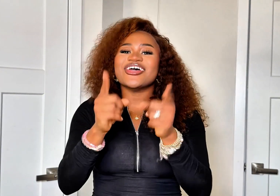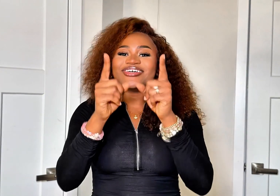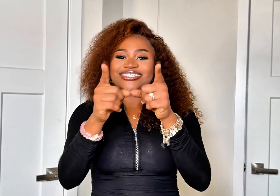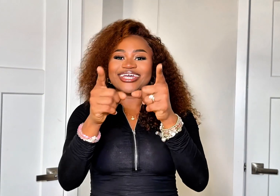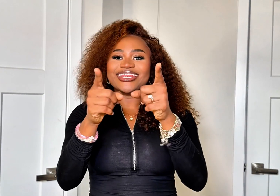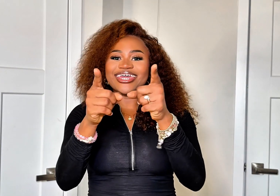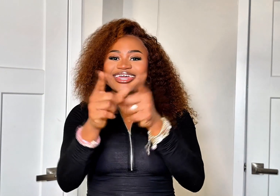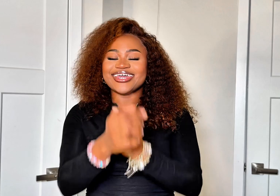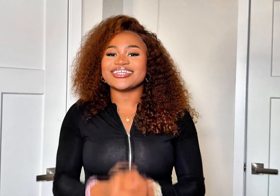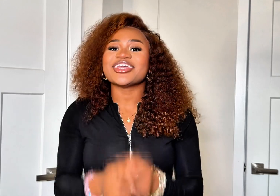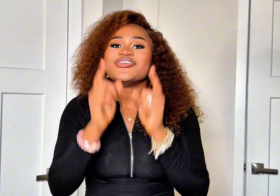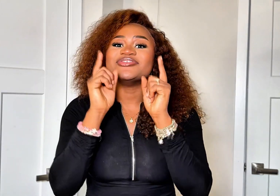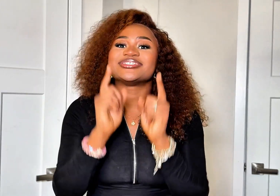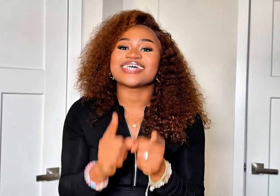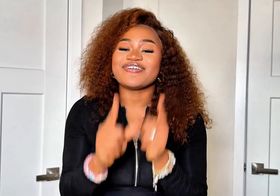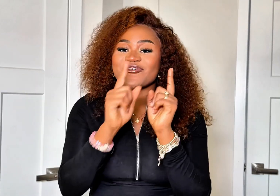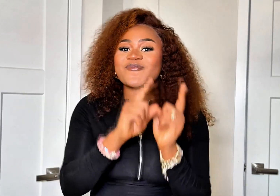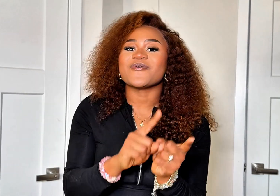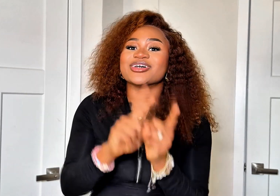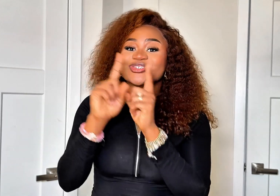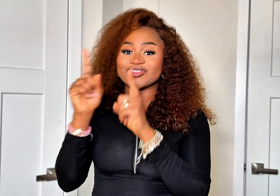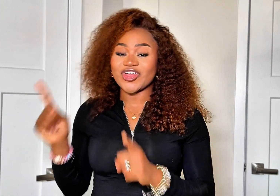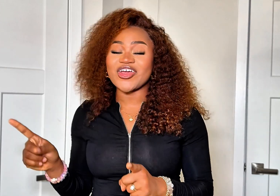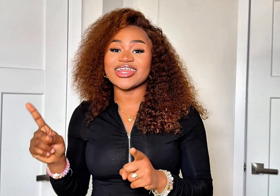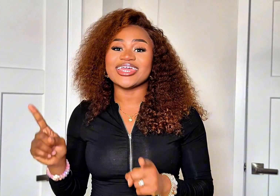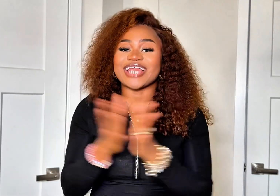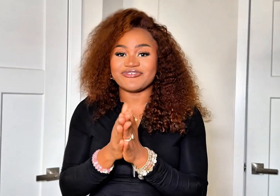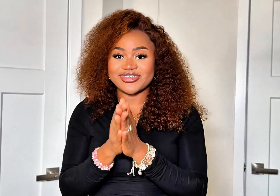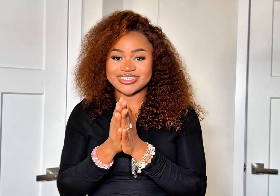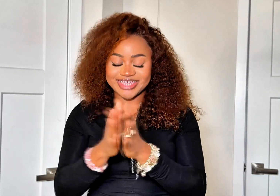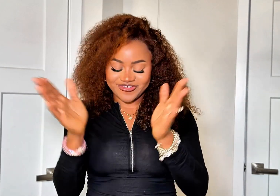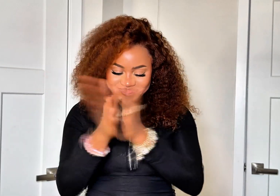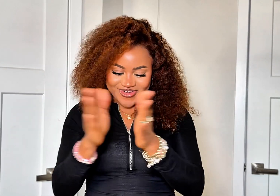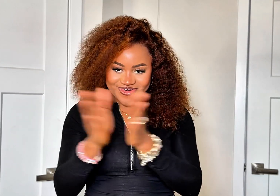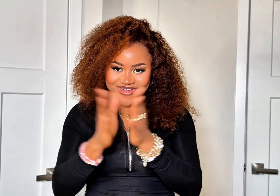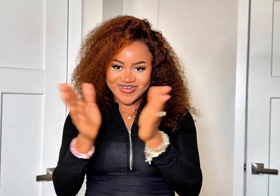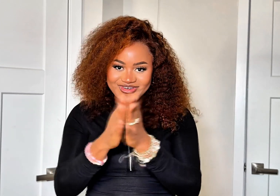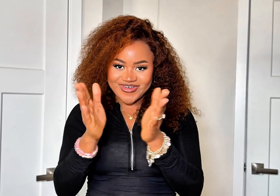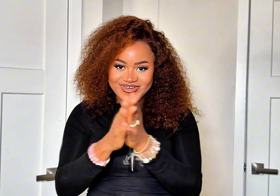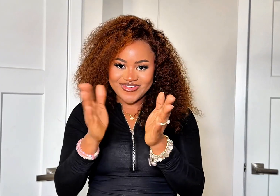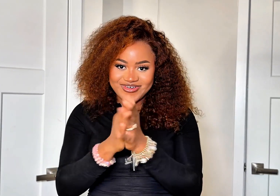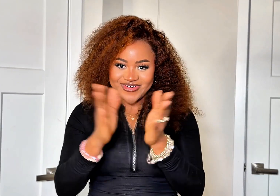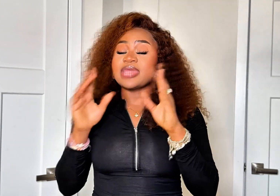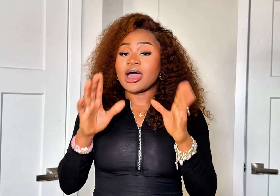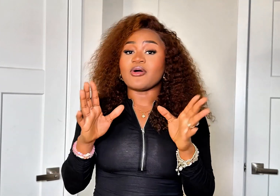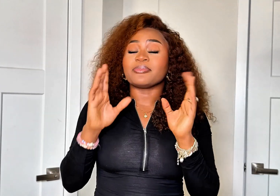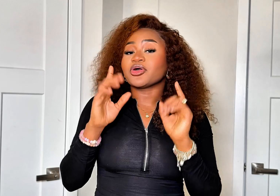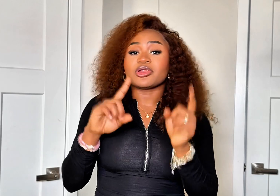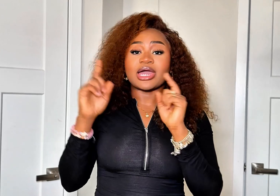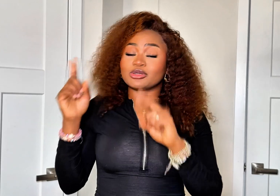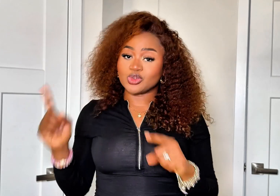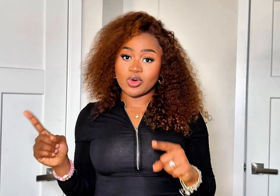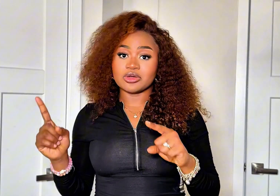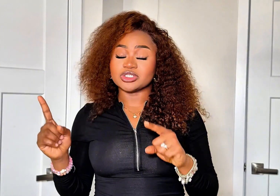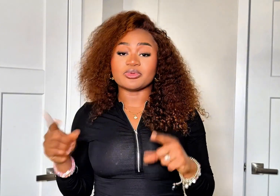You did it! You signed from 1 to 30. Clap for yourself. Now, I'm not going to count to 100 because we're